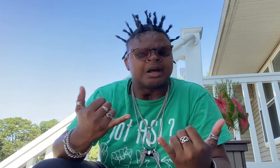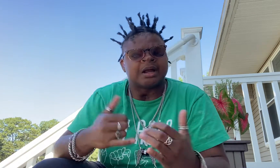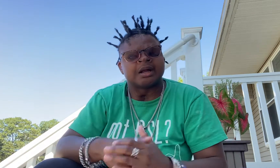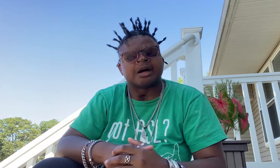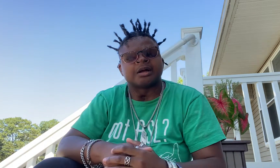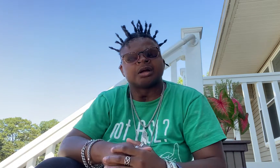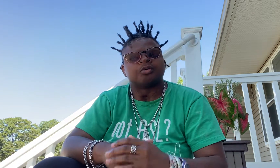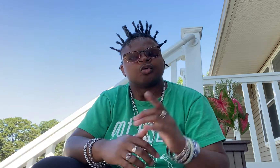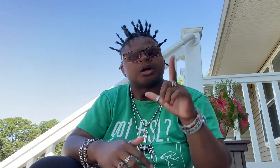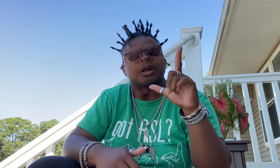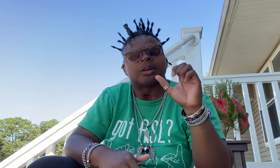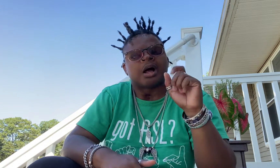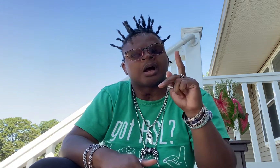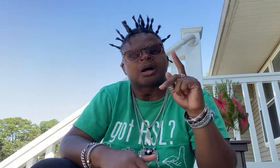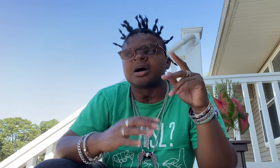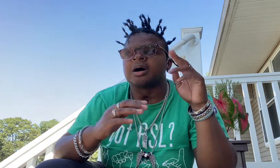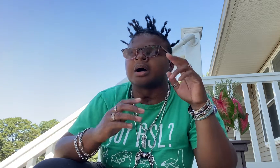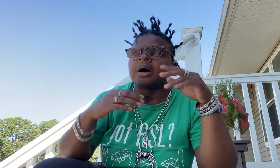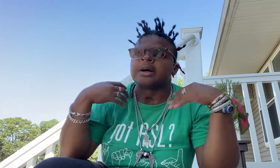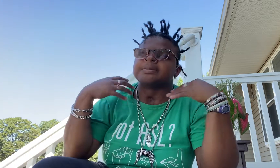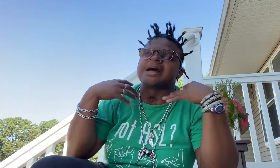Today I am doing a lock update.